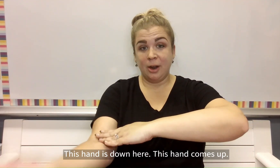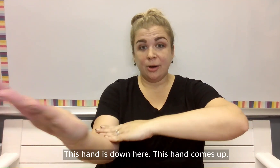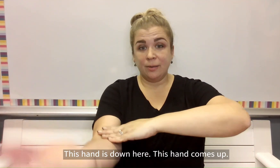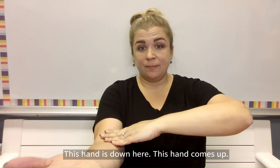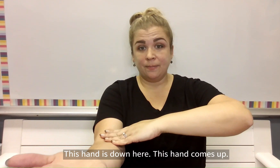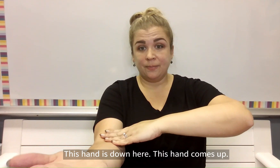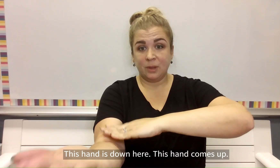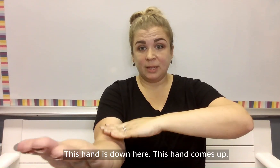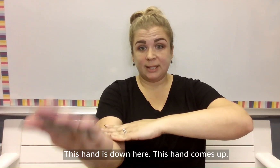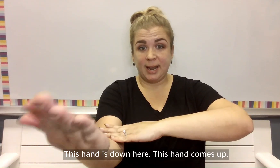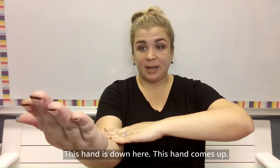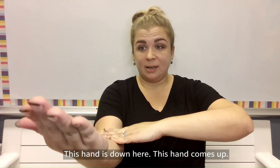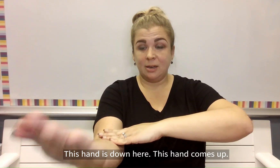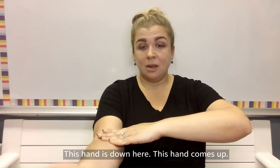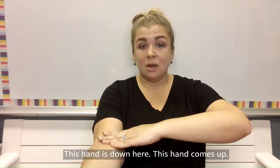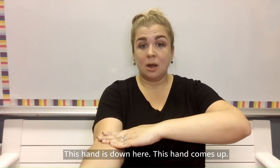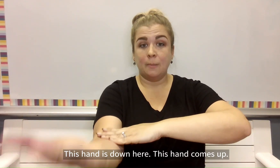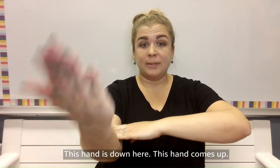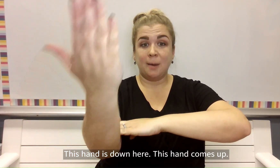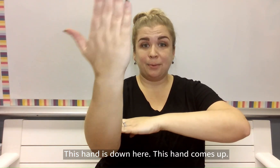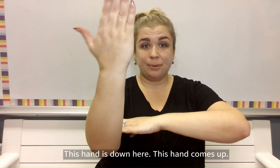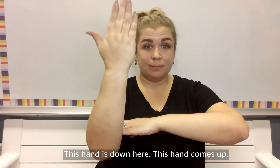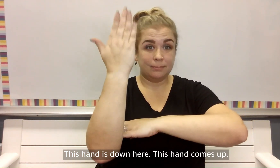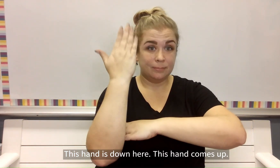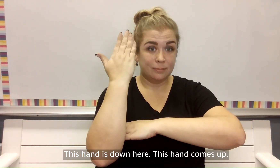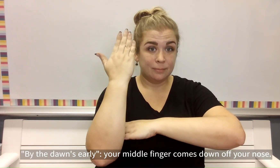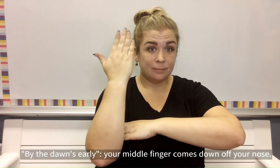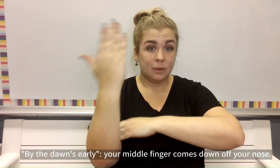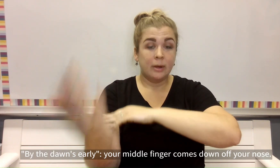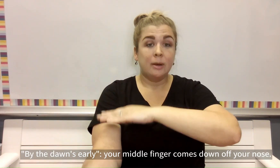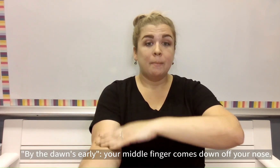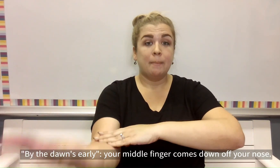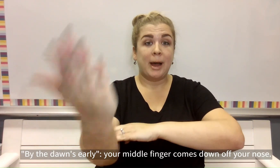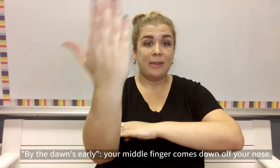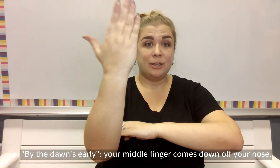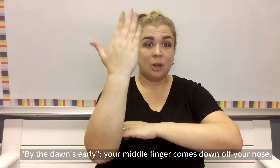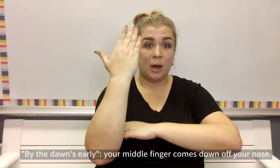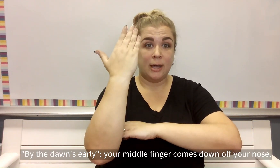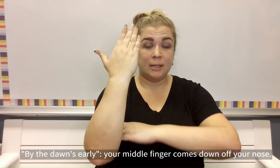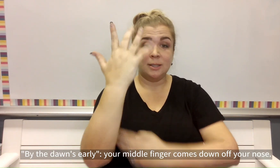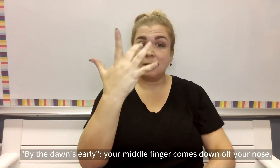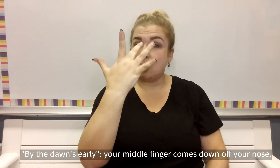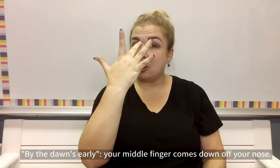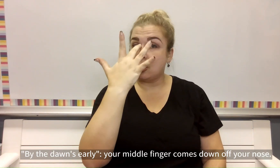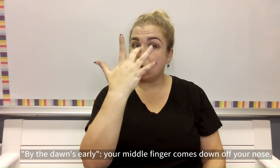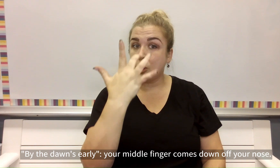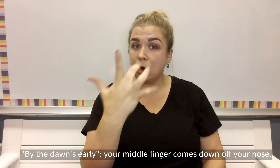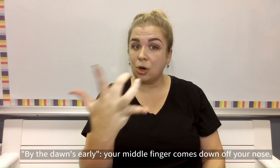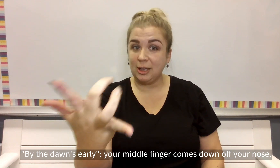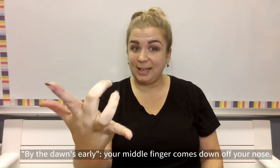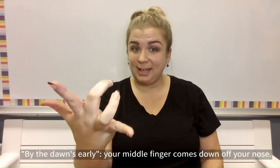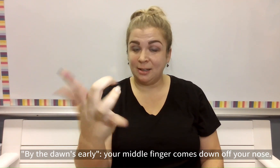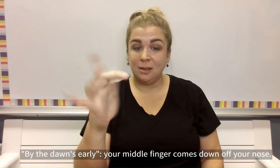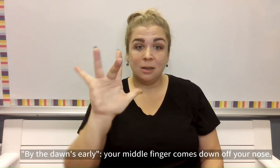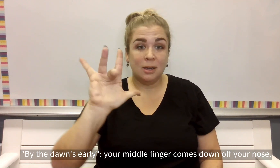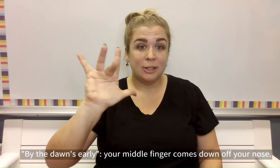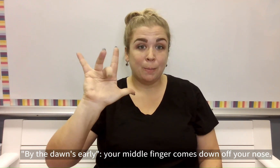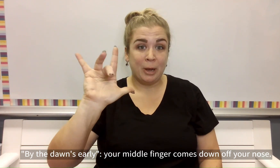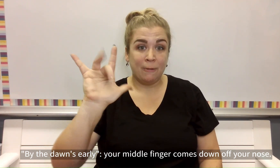here. This hand comes up. By the dawn's early, so your middle